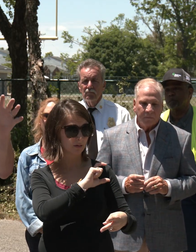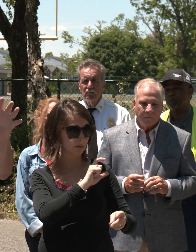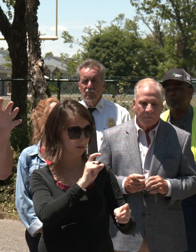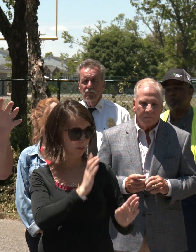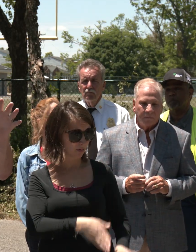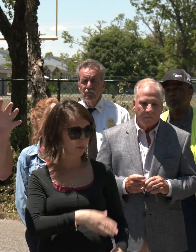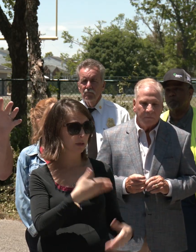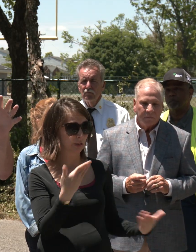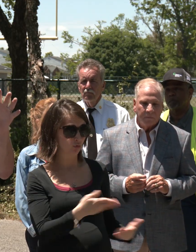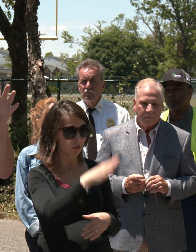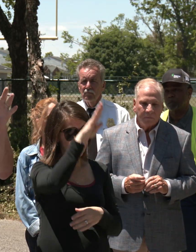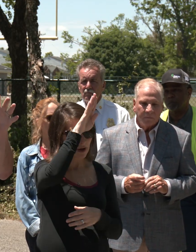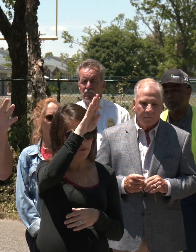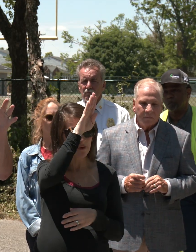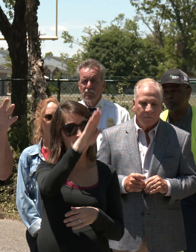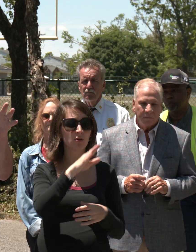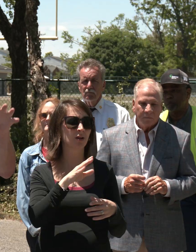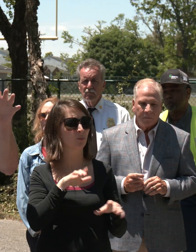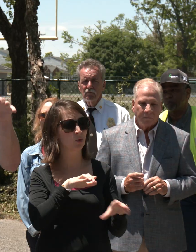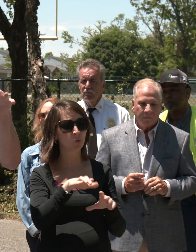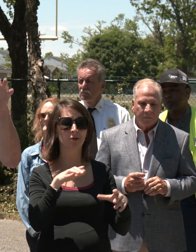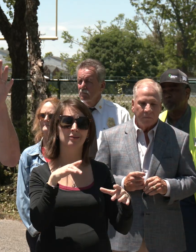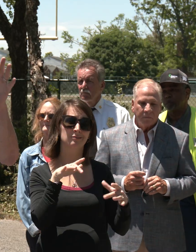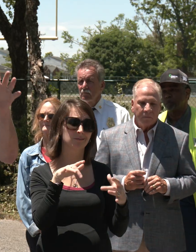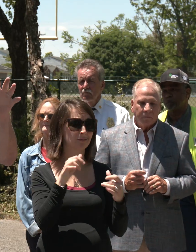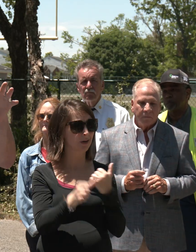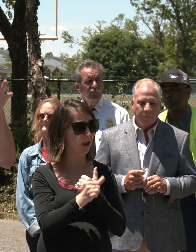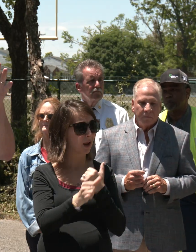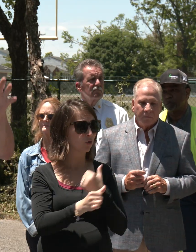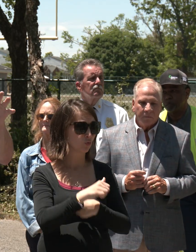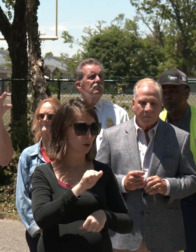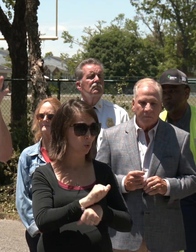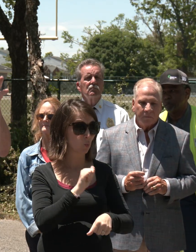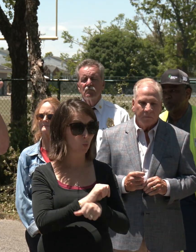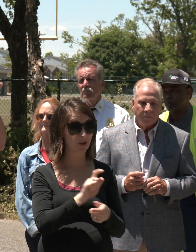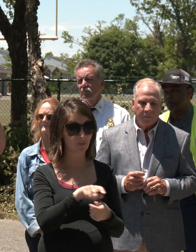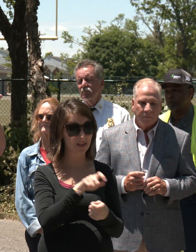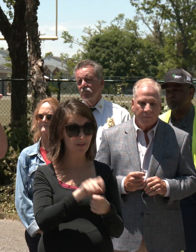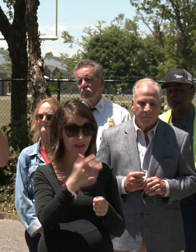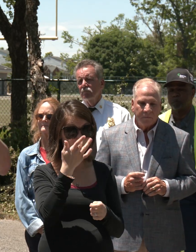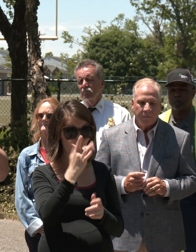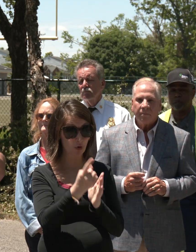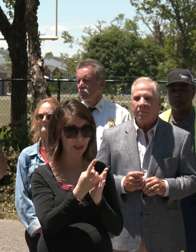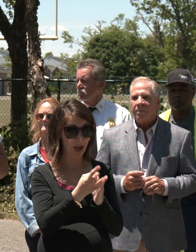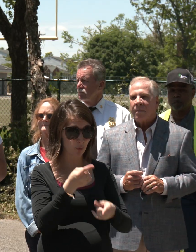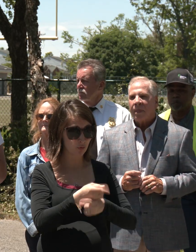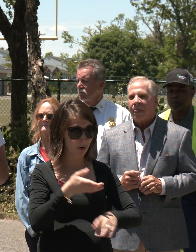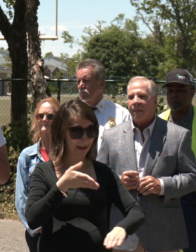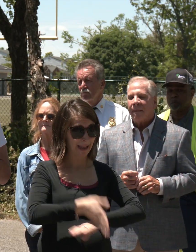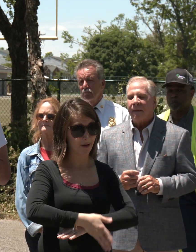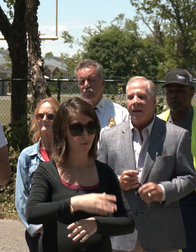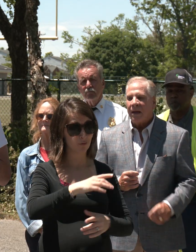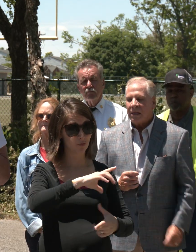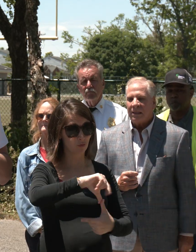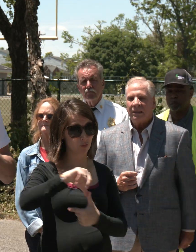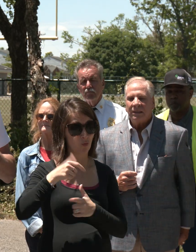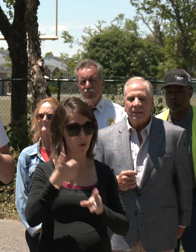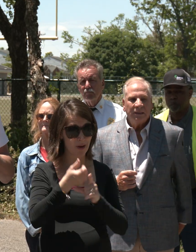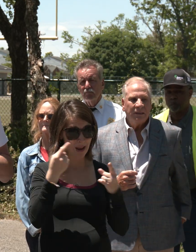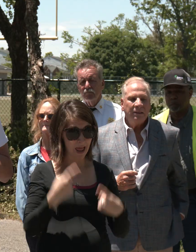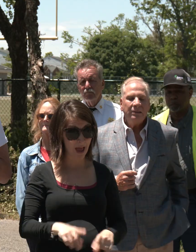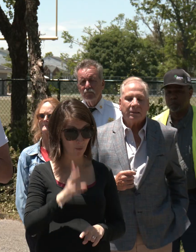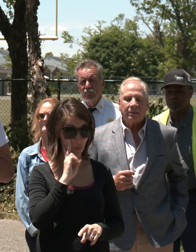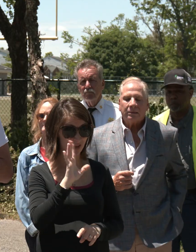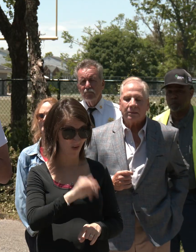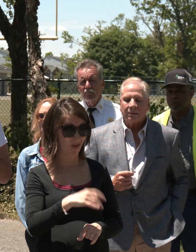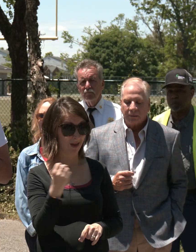the firefighters have been doing really dangerous work, especially at the early hours right after the storm and Saturday morning. We got to see that